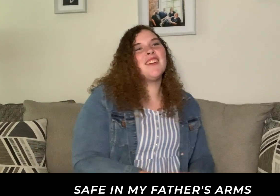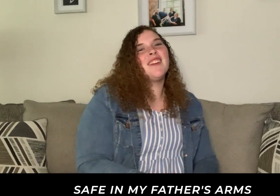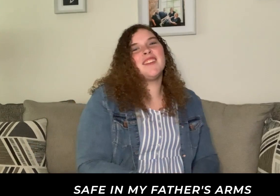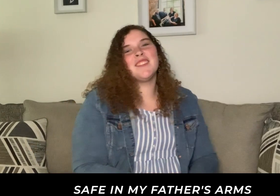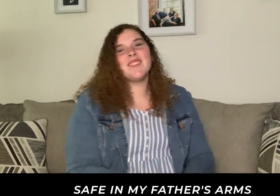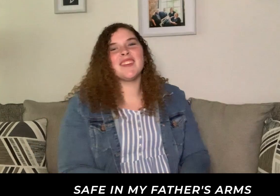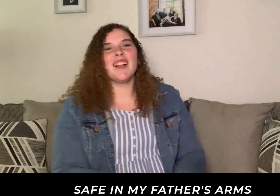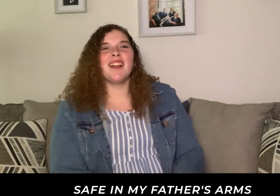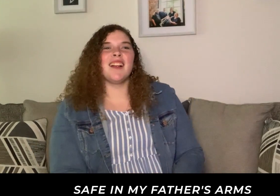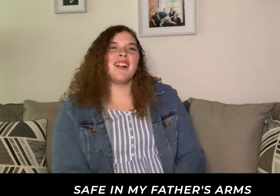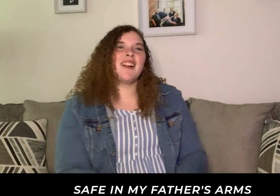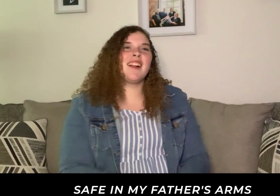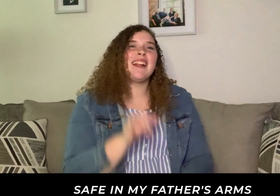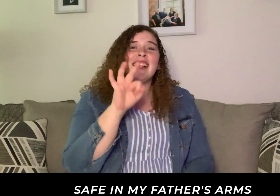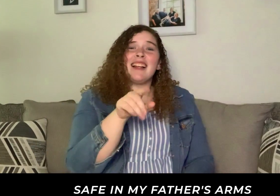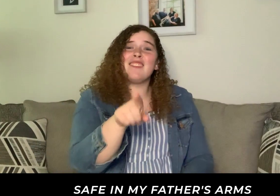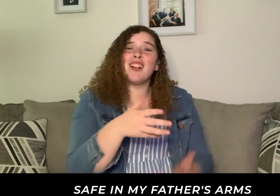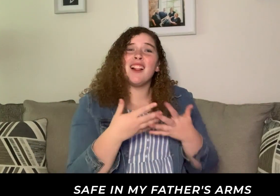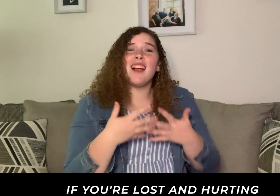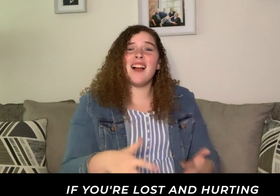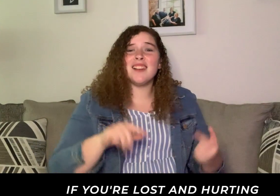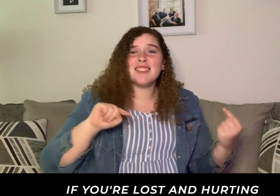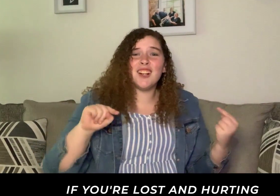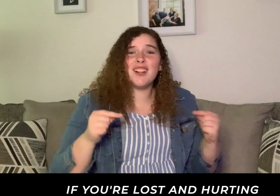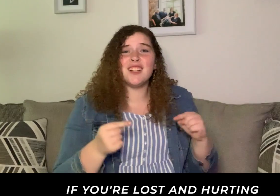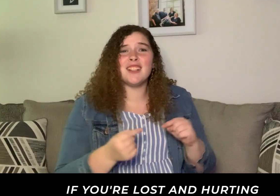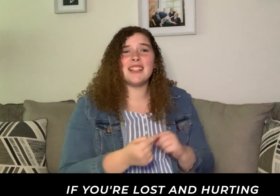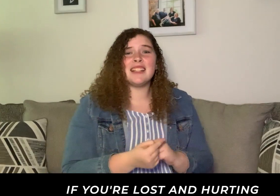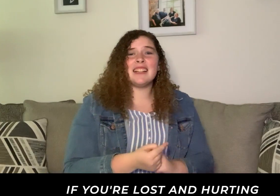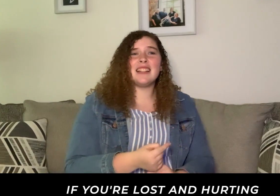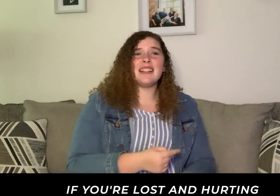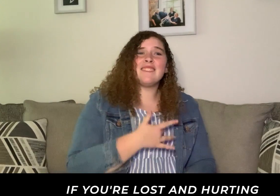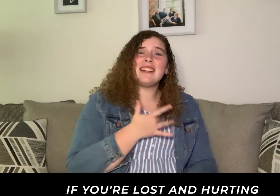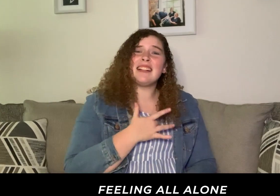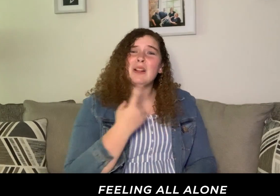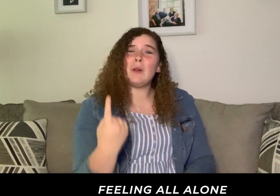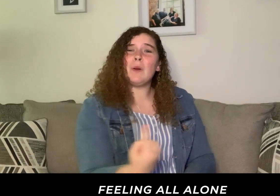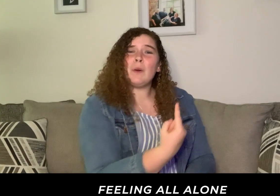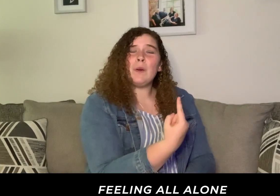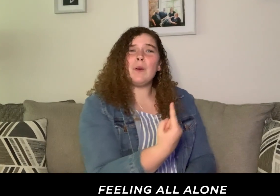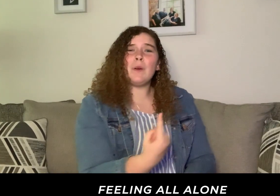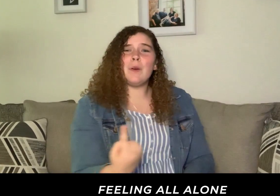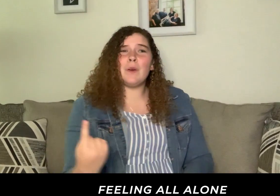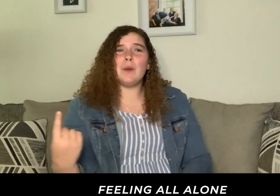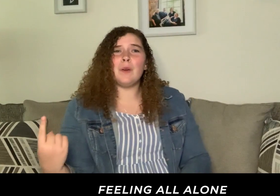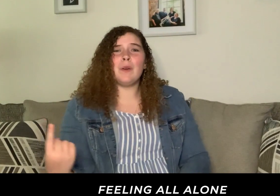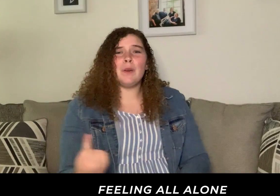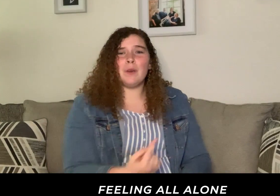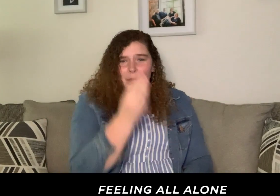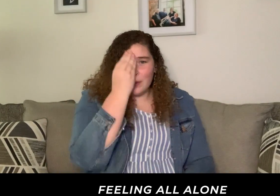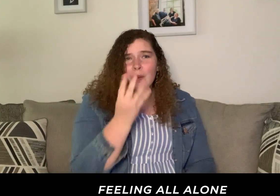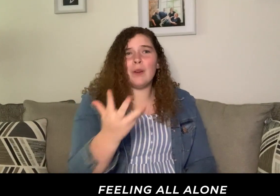father's arms Oh-oh-oh If you're lost and hurting, feeling